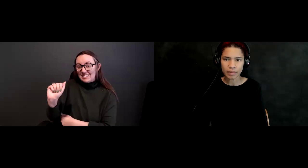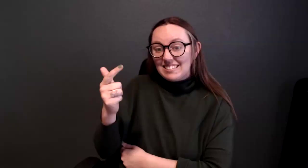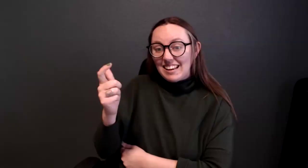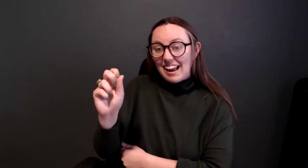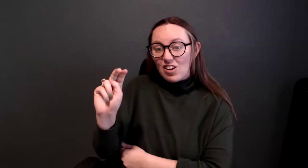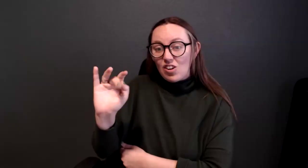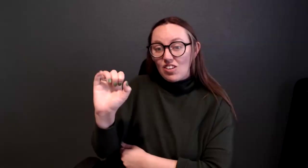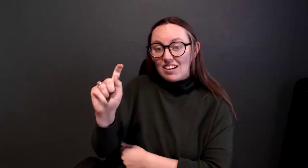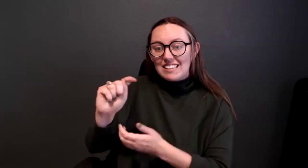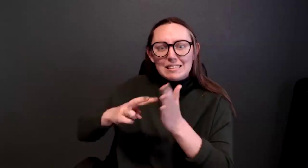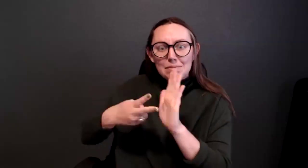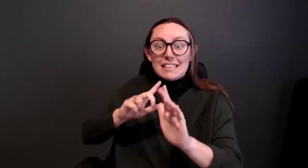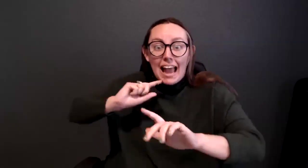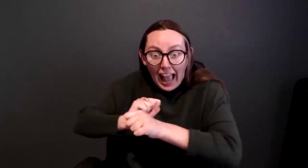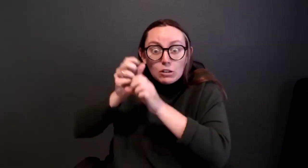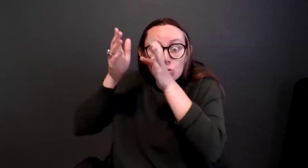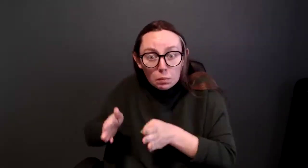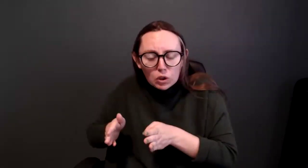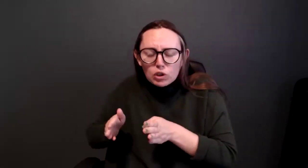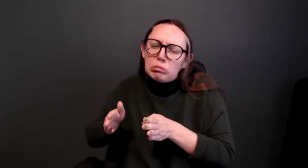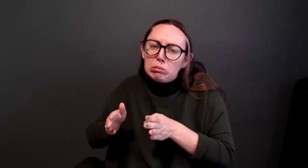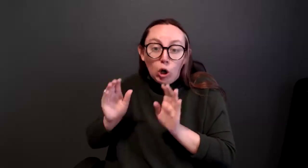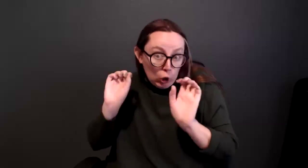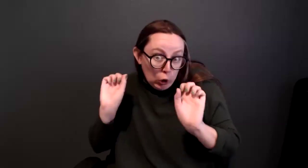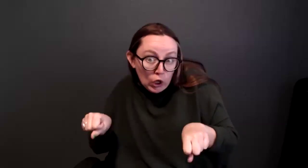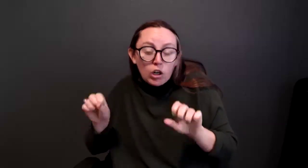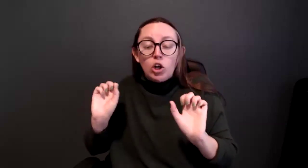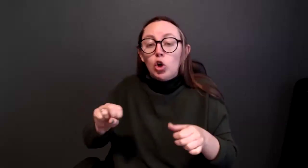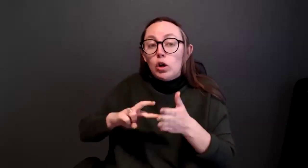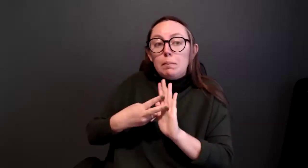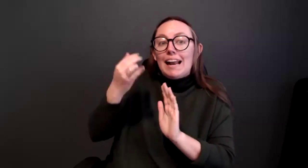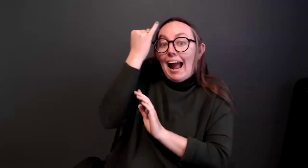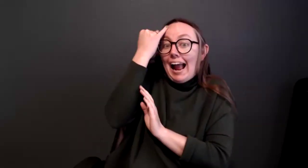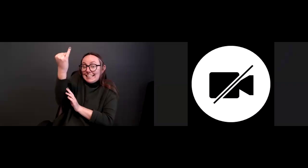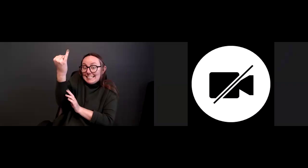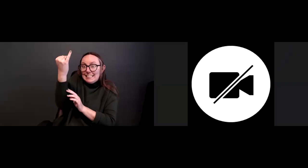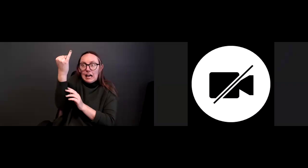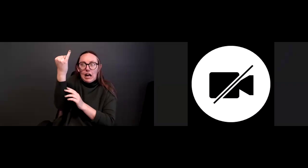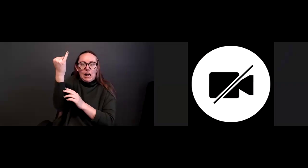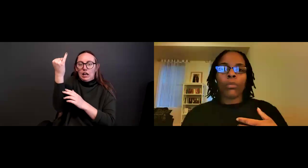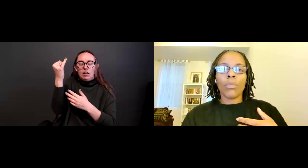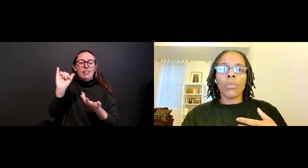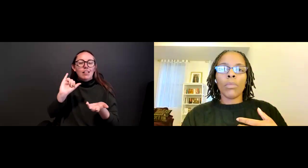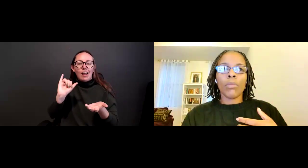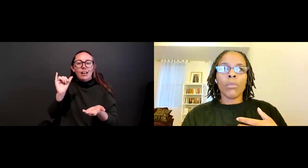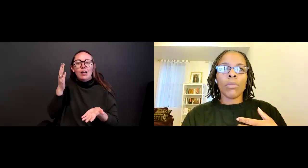that is your hesitation to